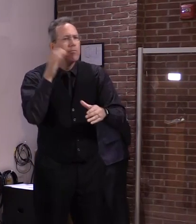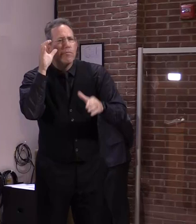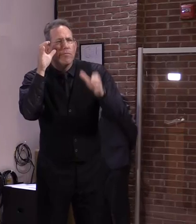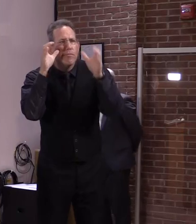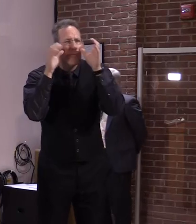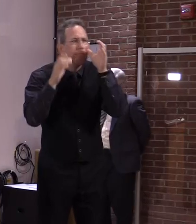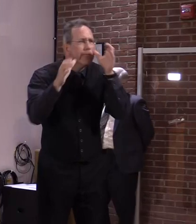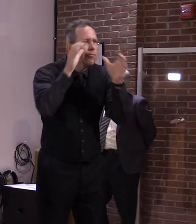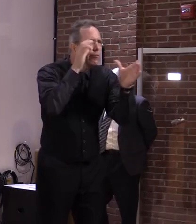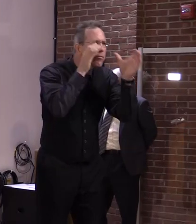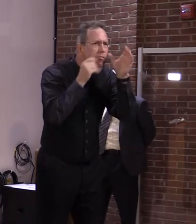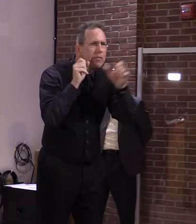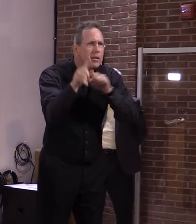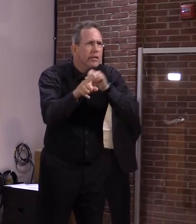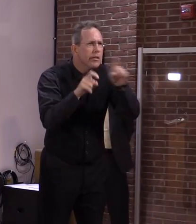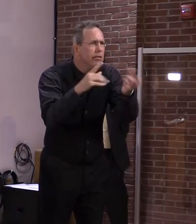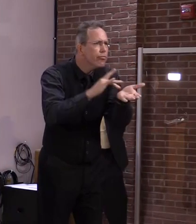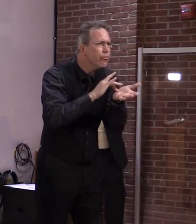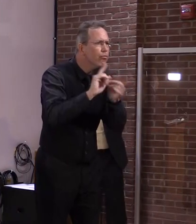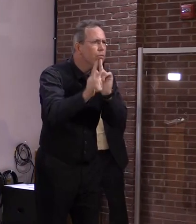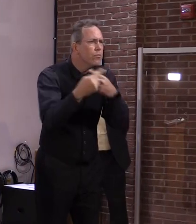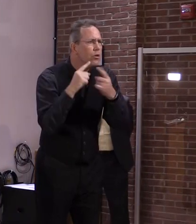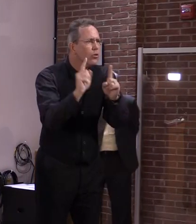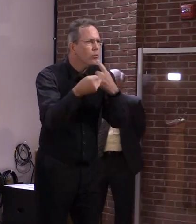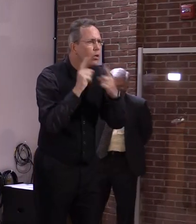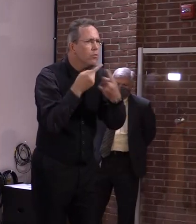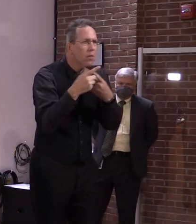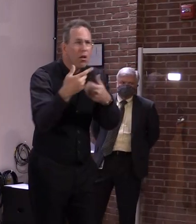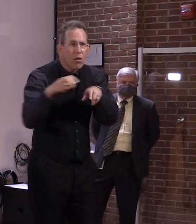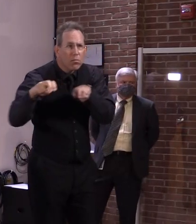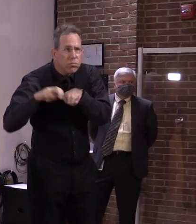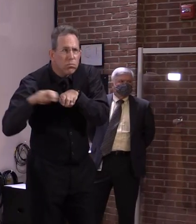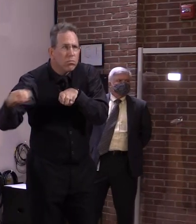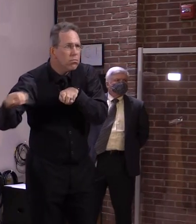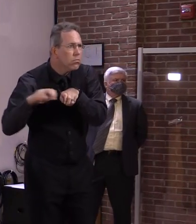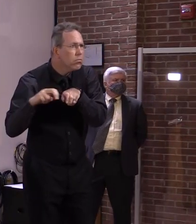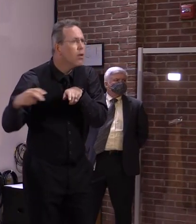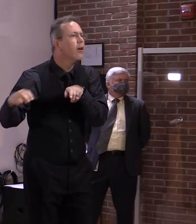the distancing requirements and really working hard to enact more in person.